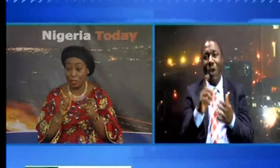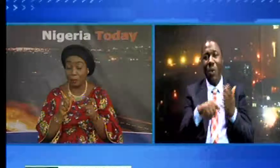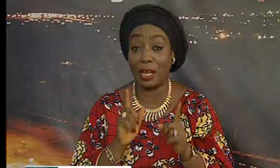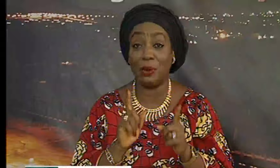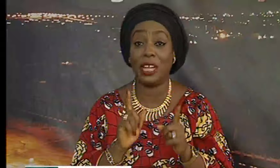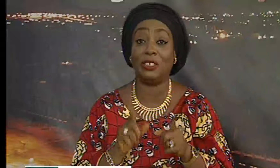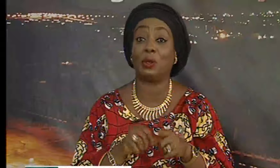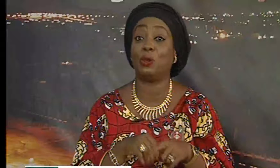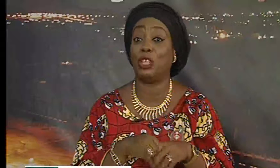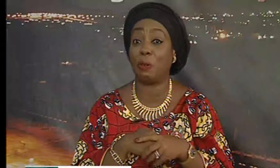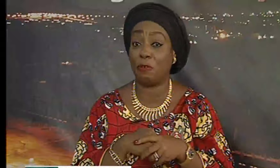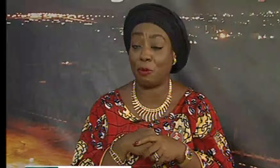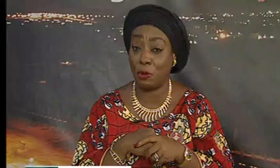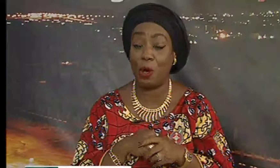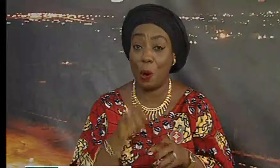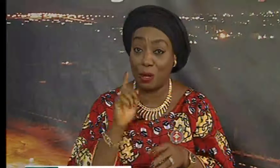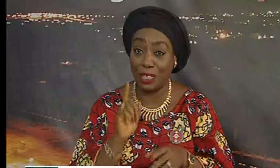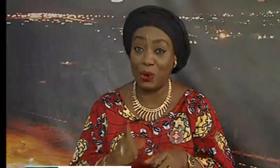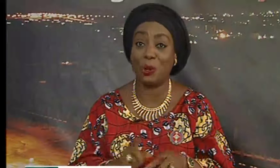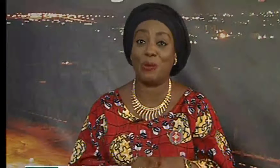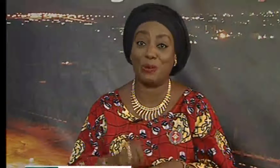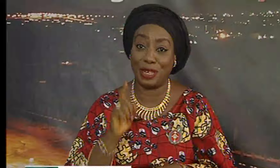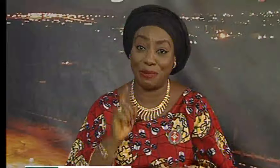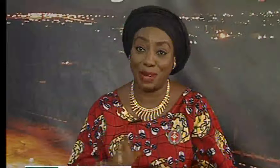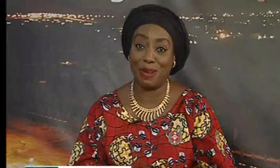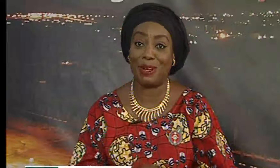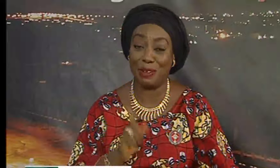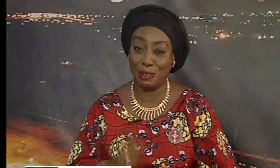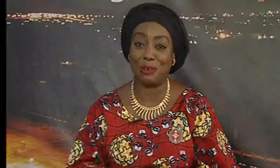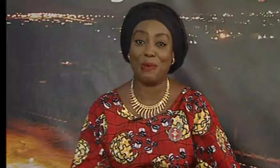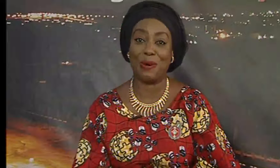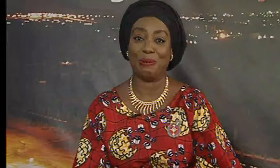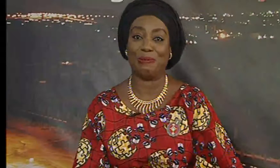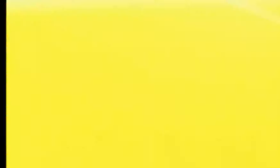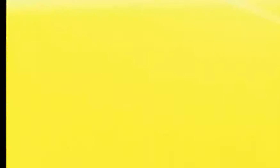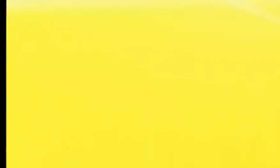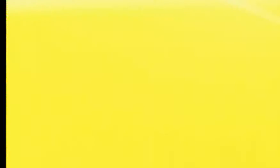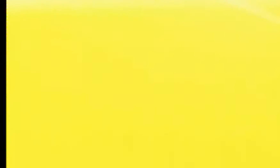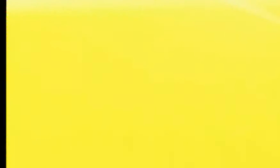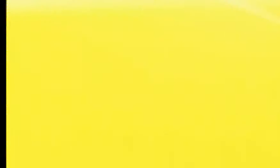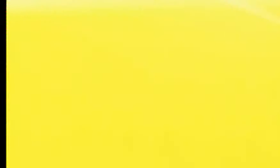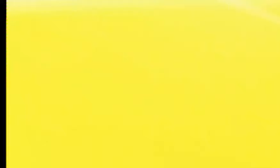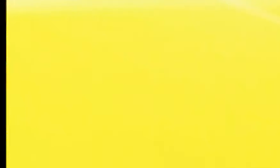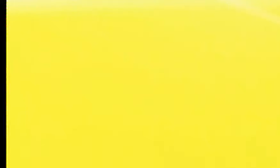short time, but I know Nigerians want to hear more from you. But let's go on a break. We shall be right back to talk more.